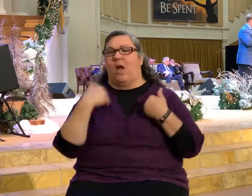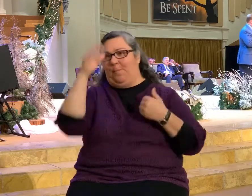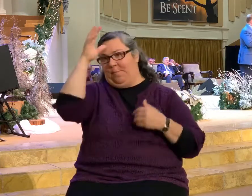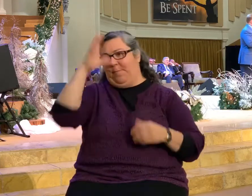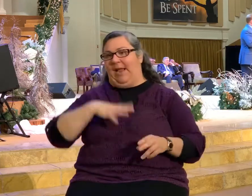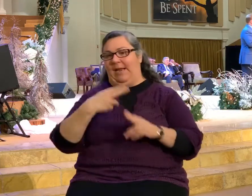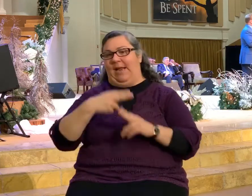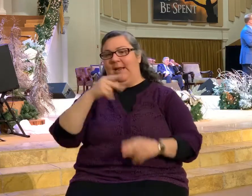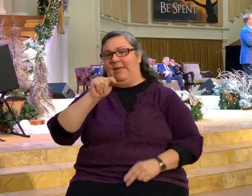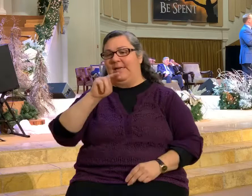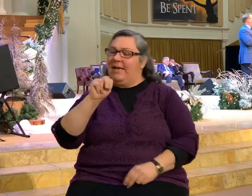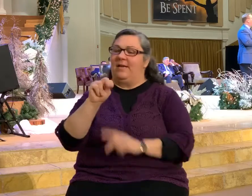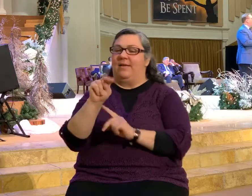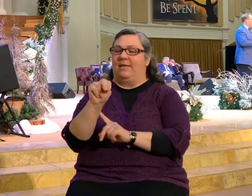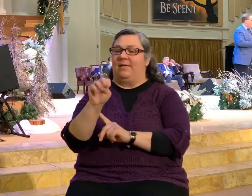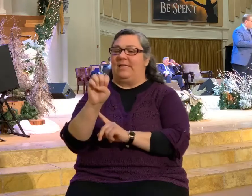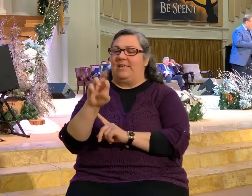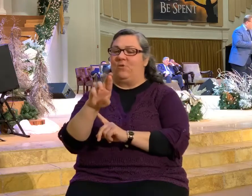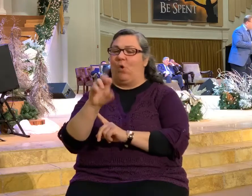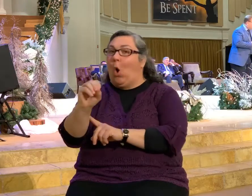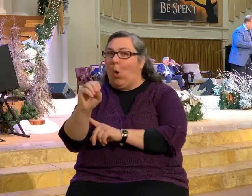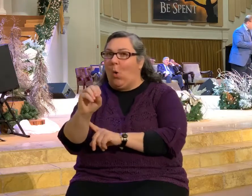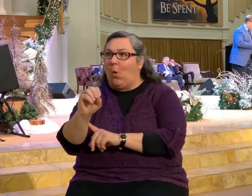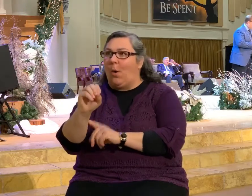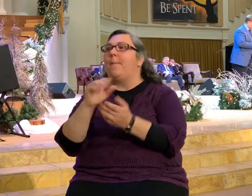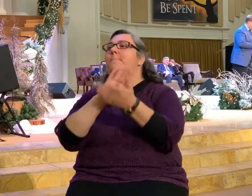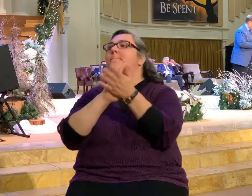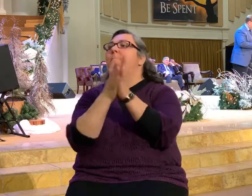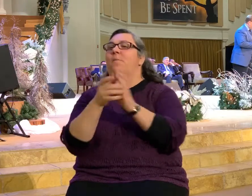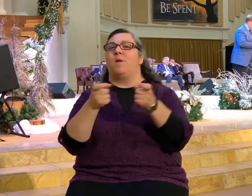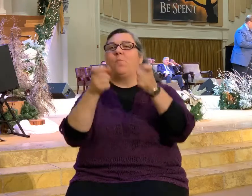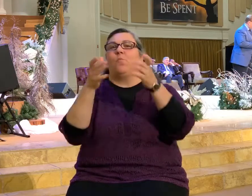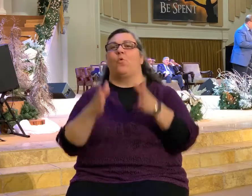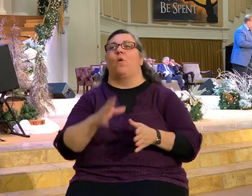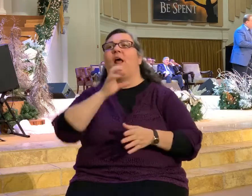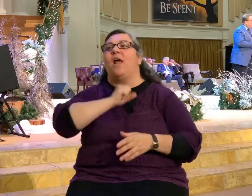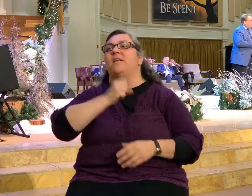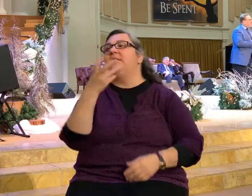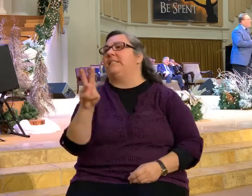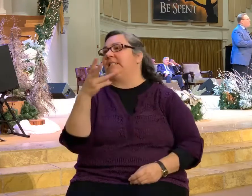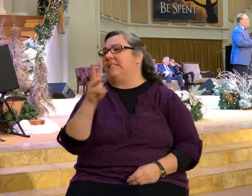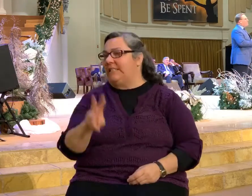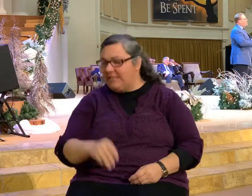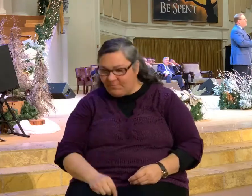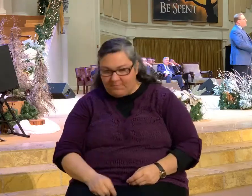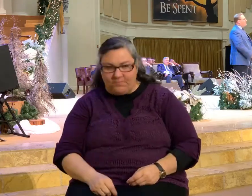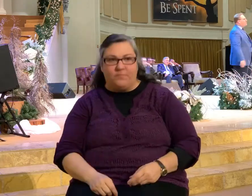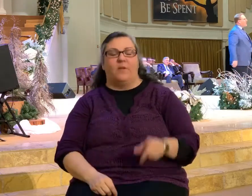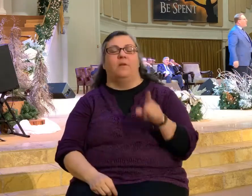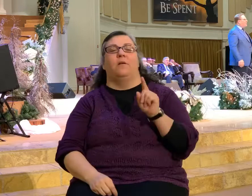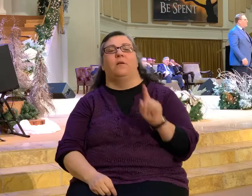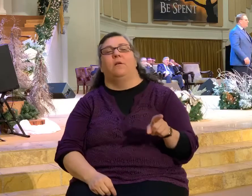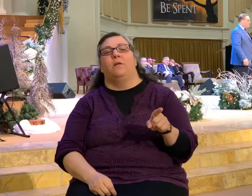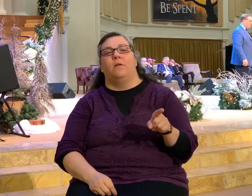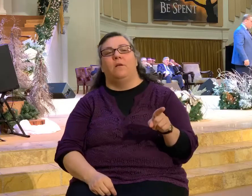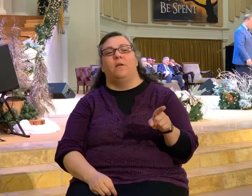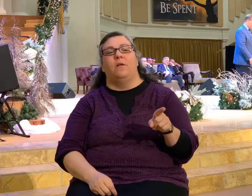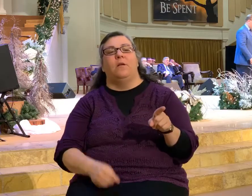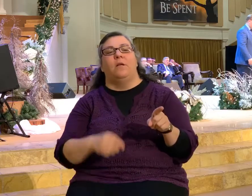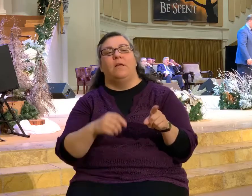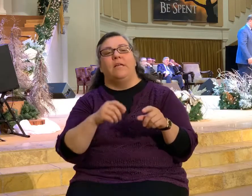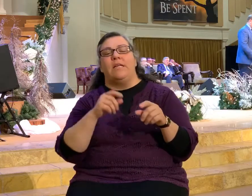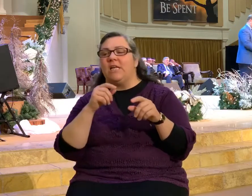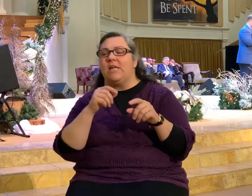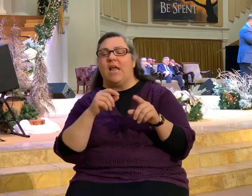name of Nero, who became the emperor at age 16. He was not learned enough, and so he sat under the